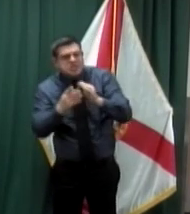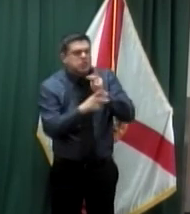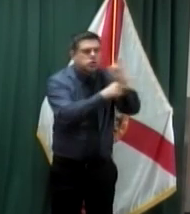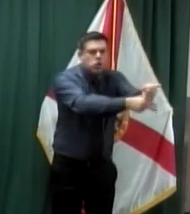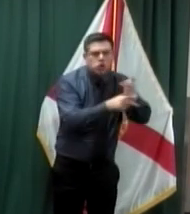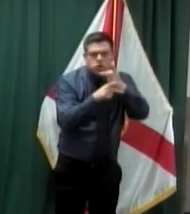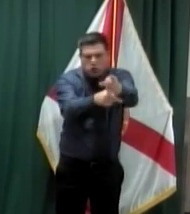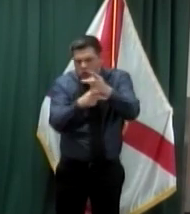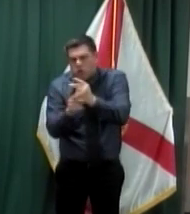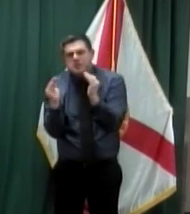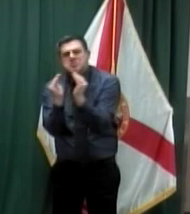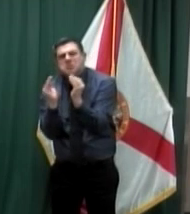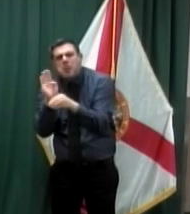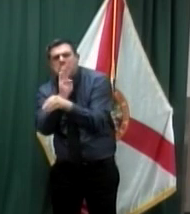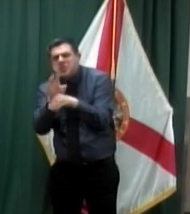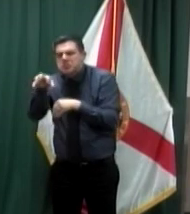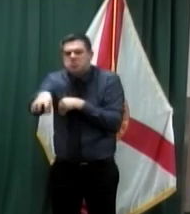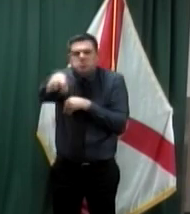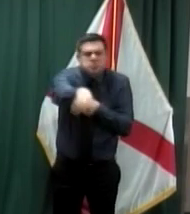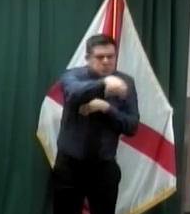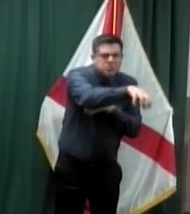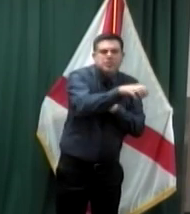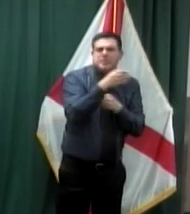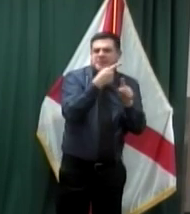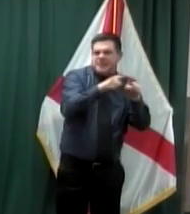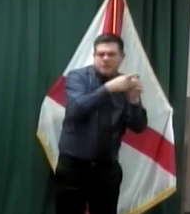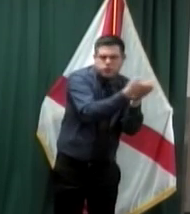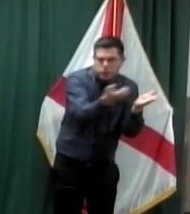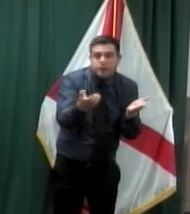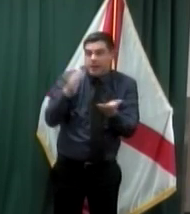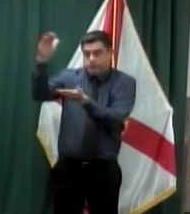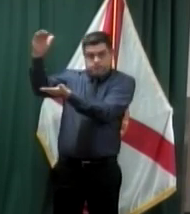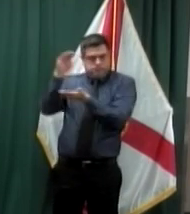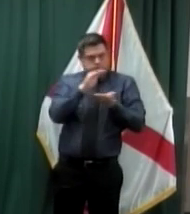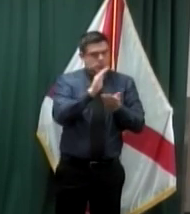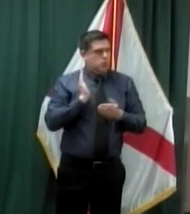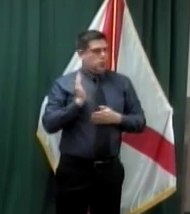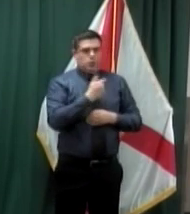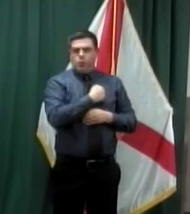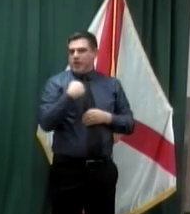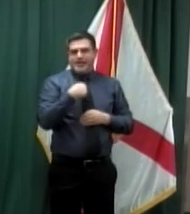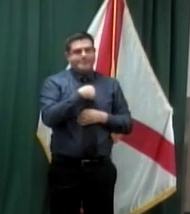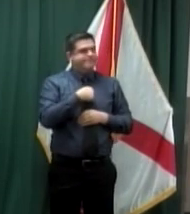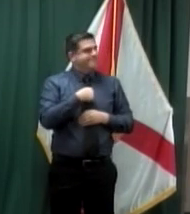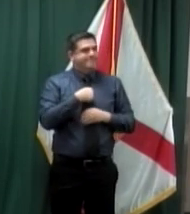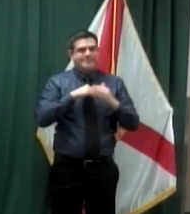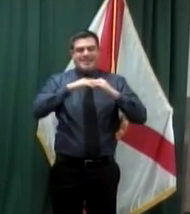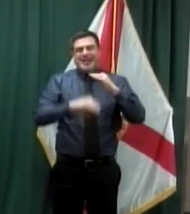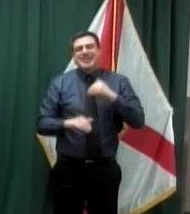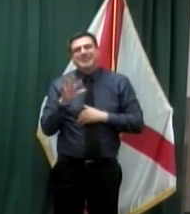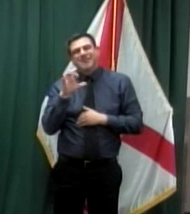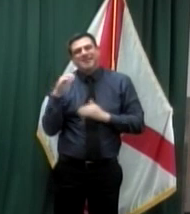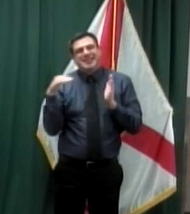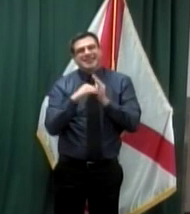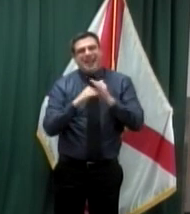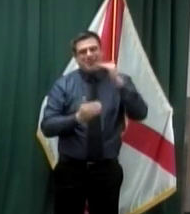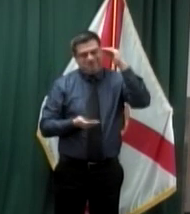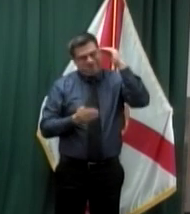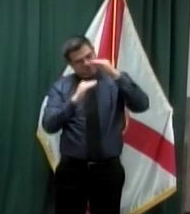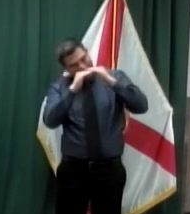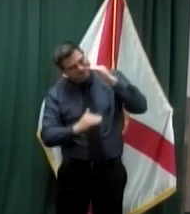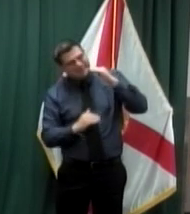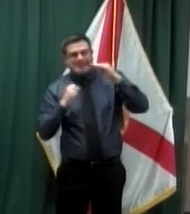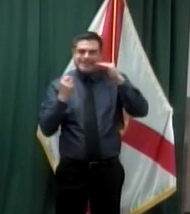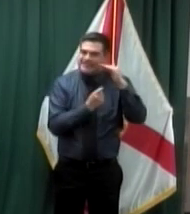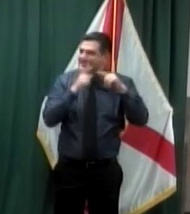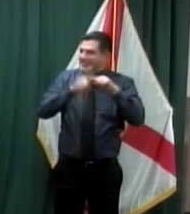program. We appreciate all the business owners who provided us the feedback to help us understand what their impacts have been during this downturn. The